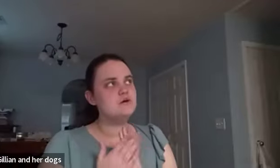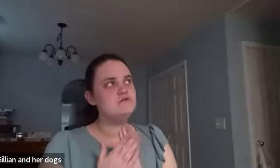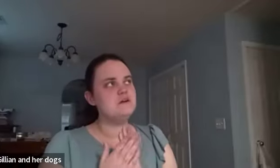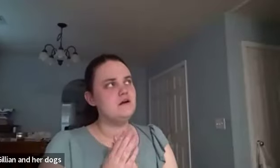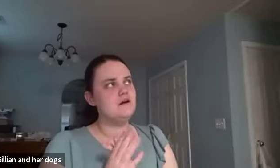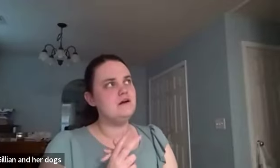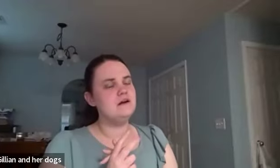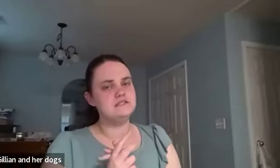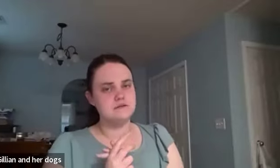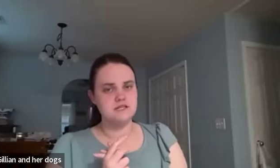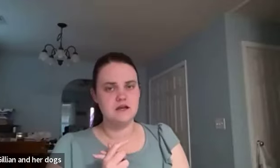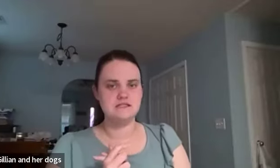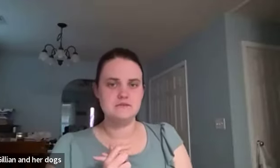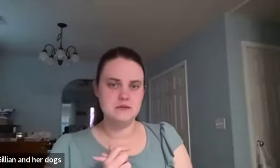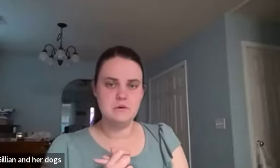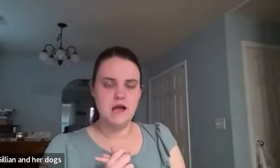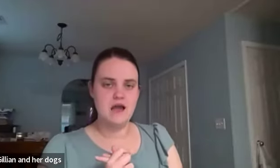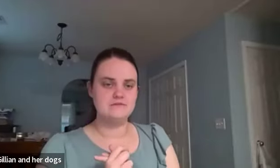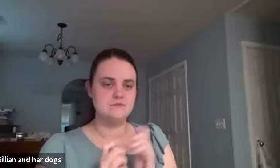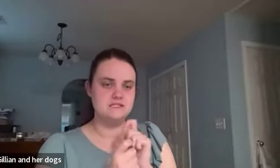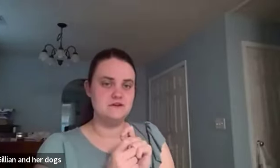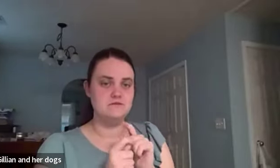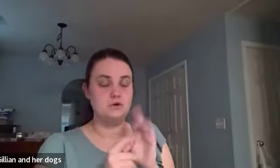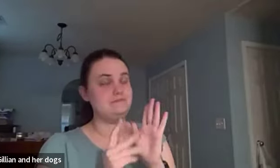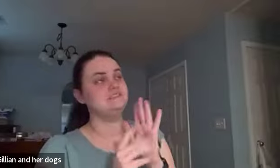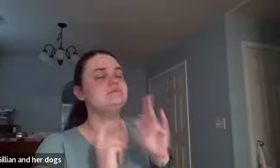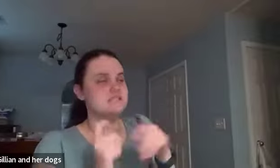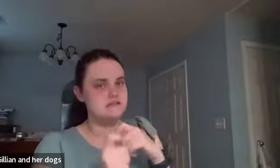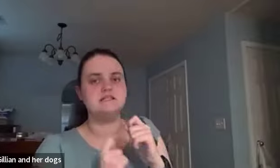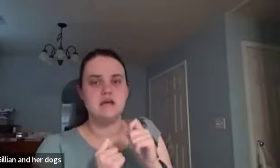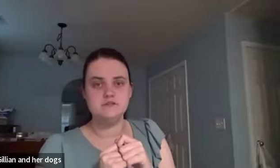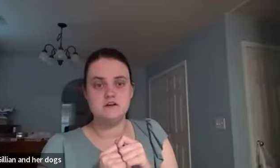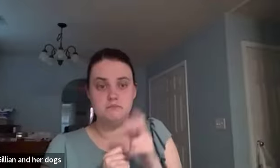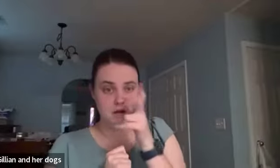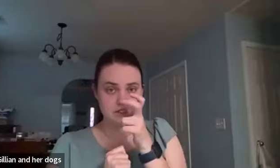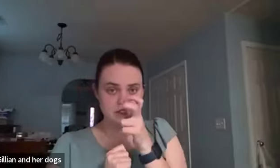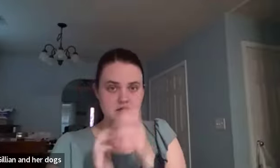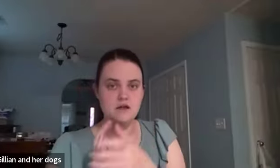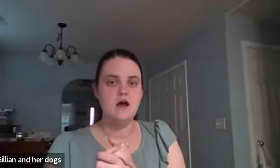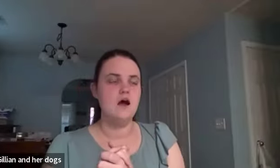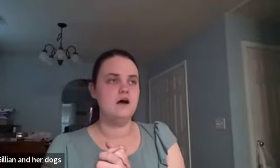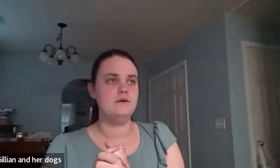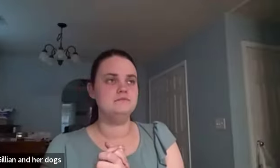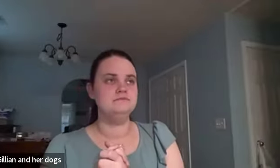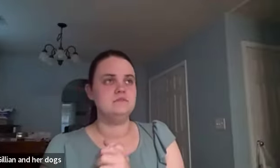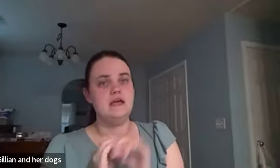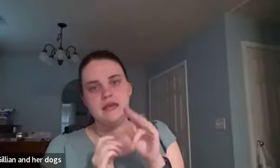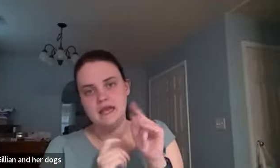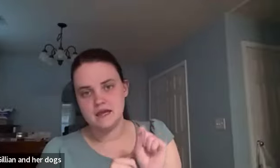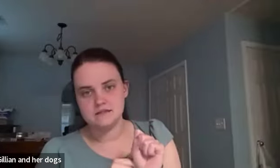So there are some signs that people will have specific for specific types of bugs. Like